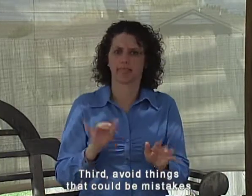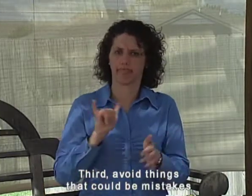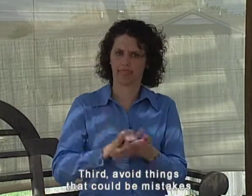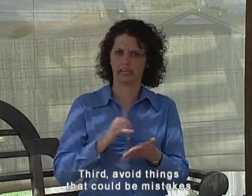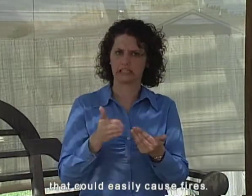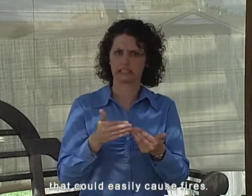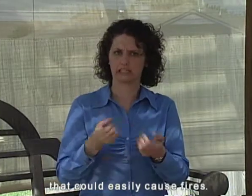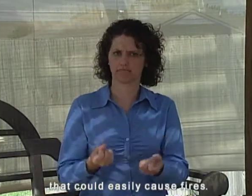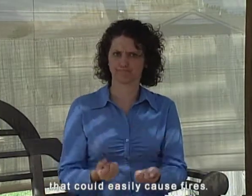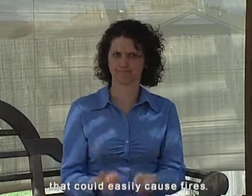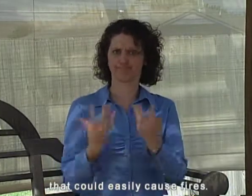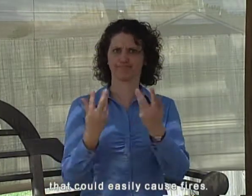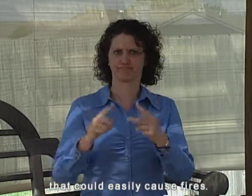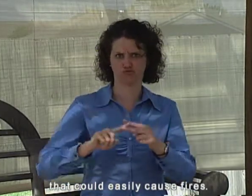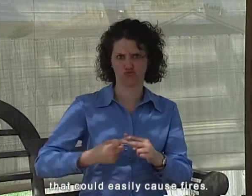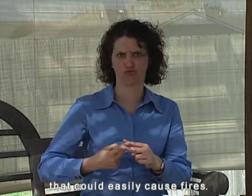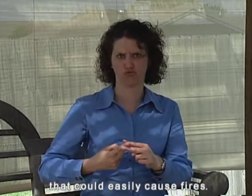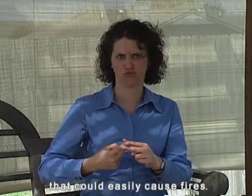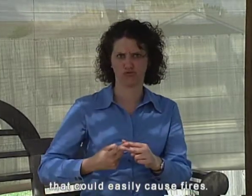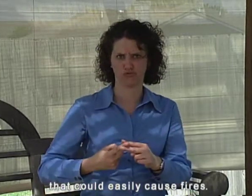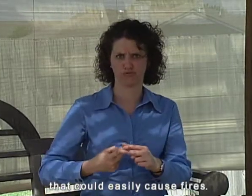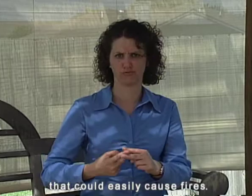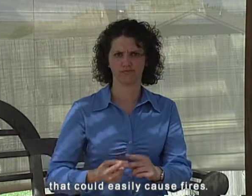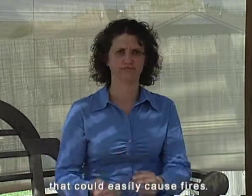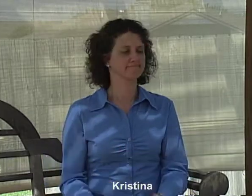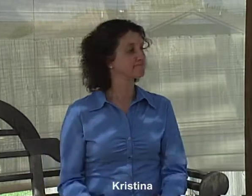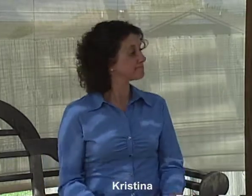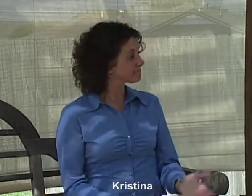mistakes that could easily cause fires. Christina.